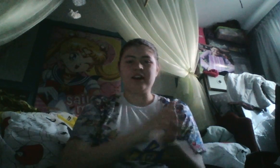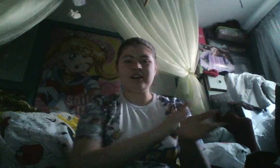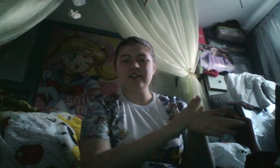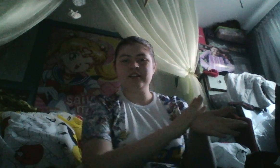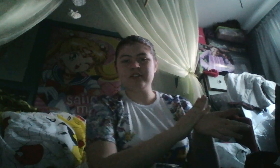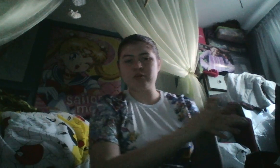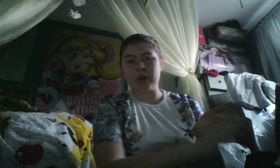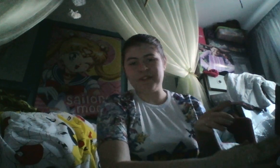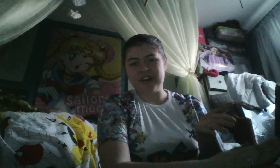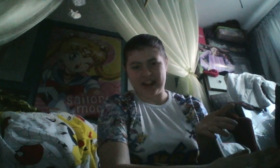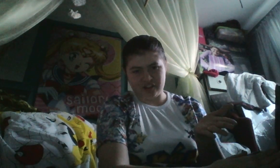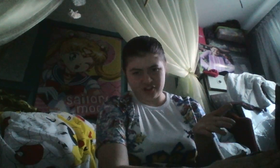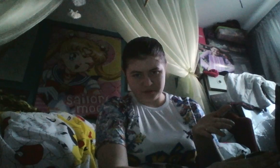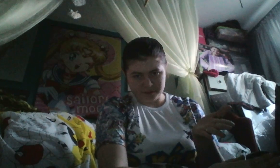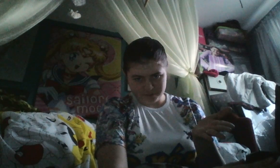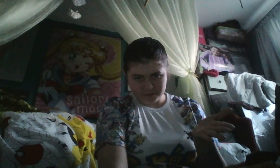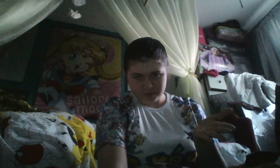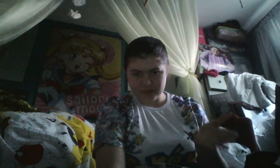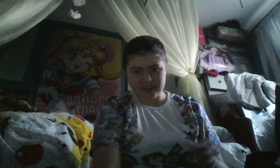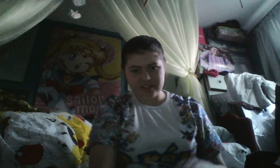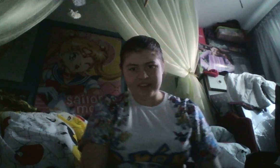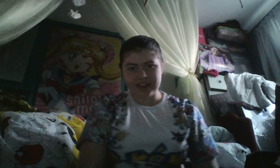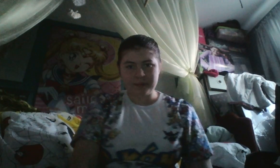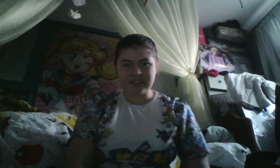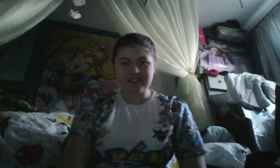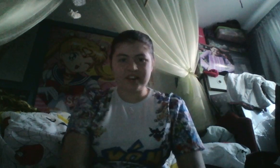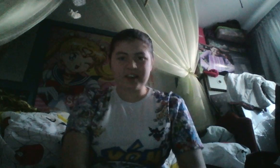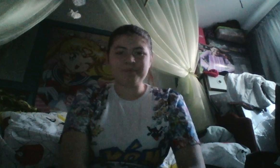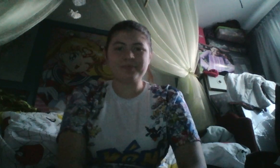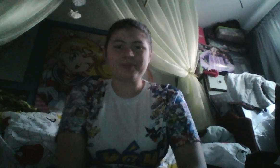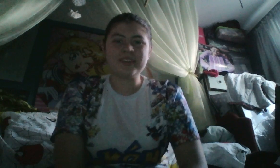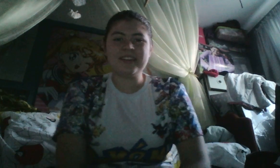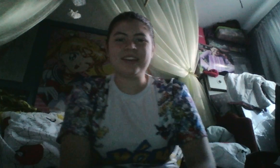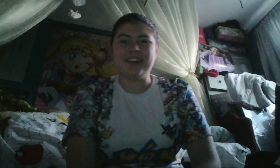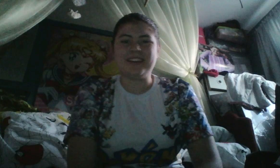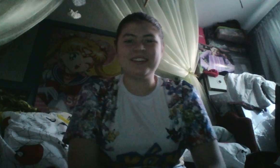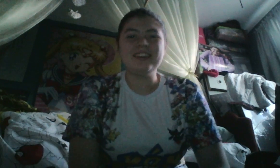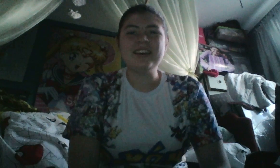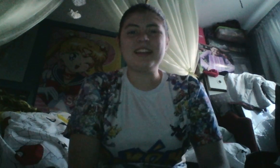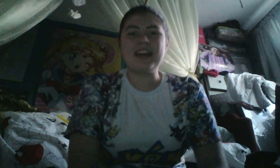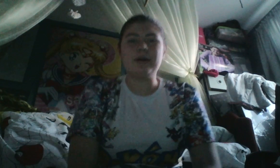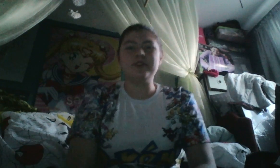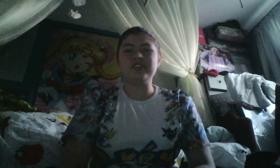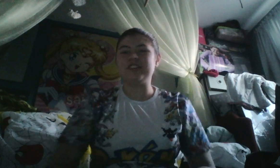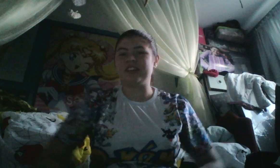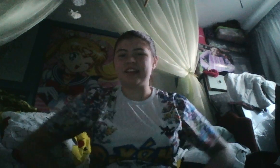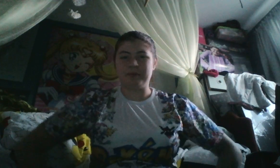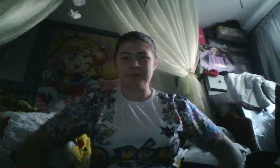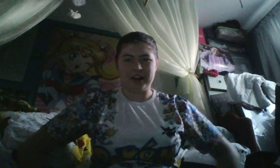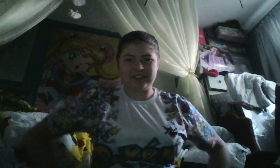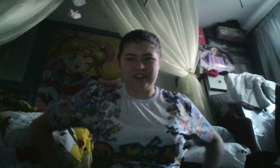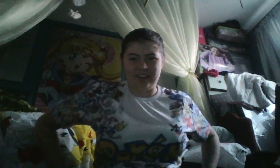and the swipe of a H. You get me so far? Good. Now we're on to the second part of